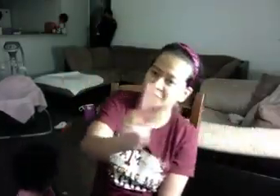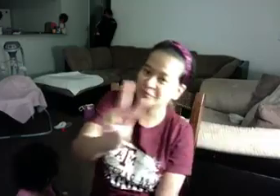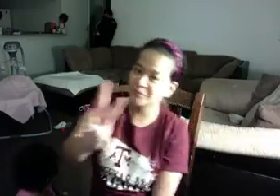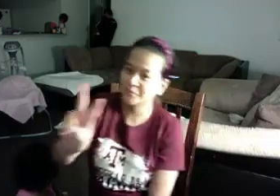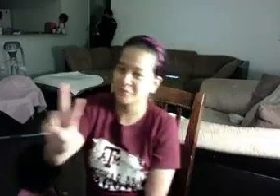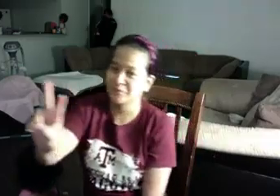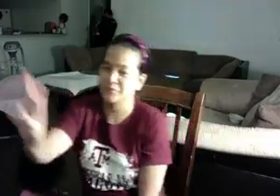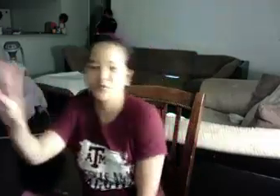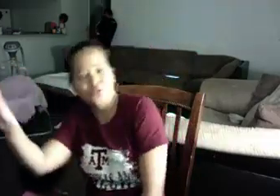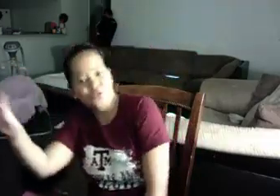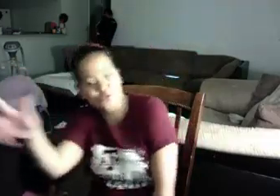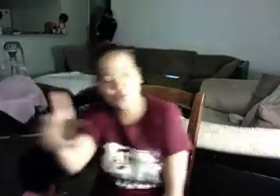rainbow, um, liquid,